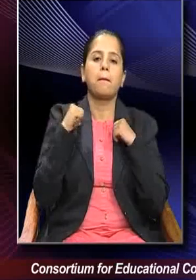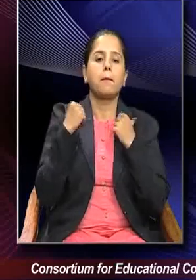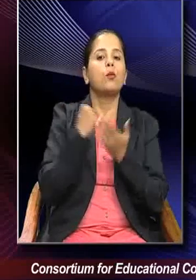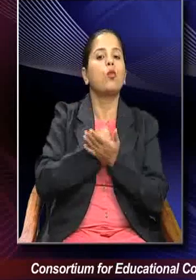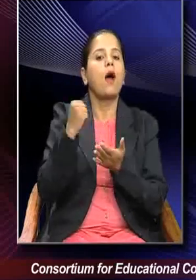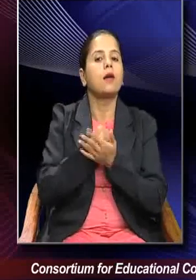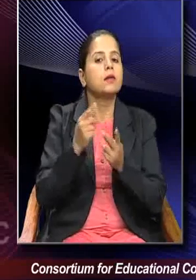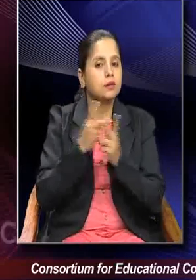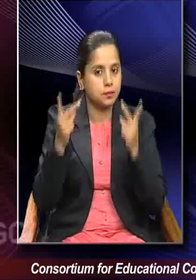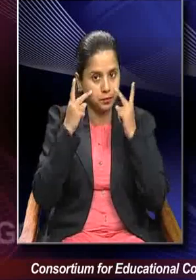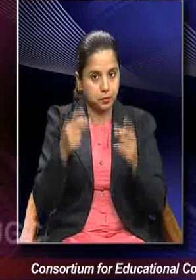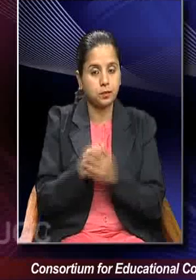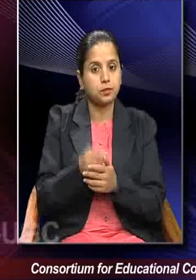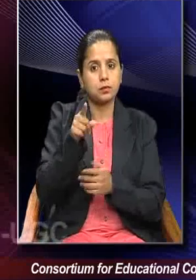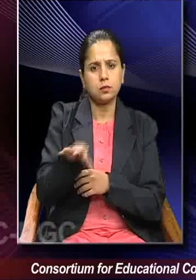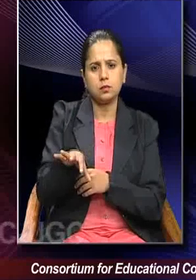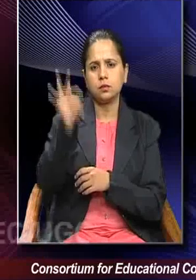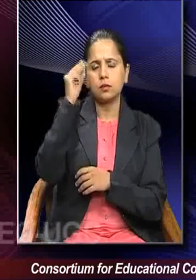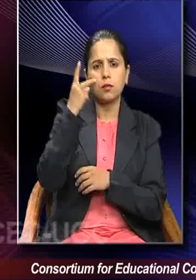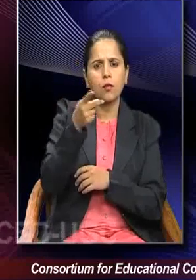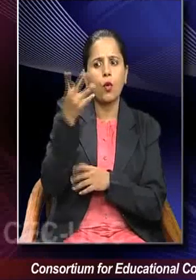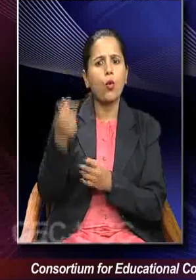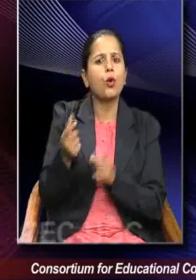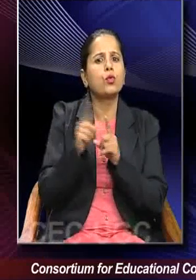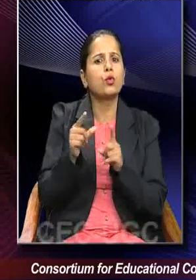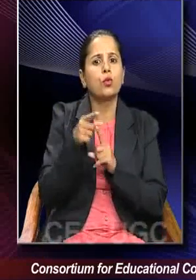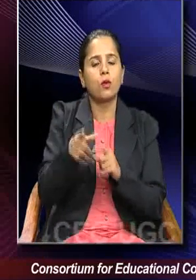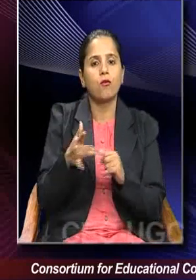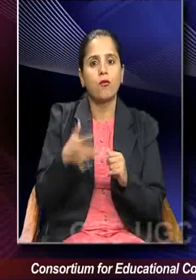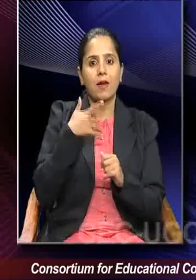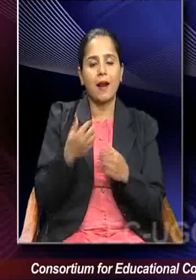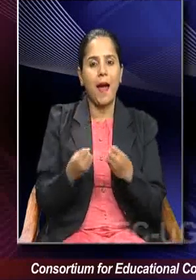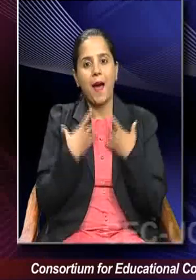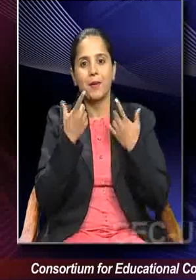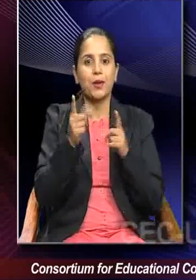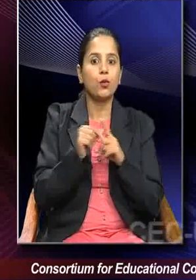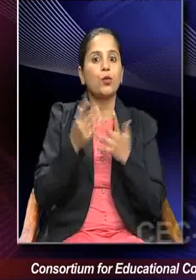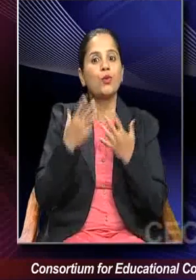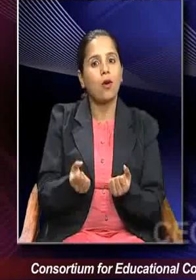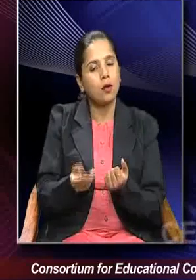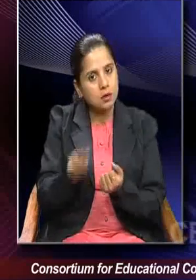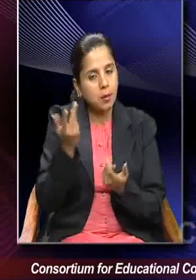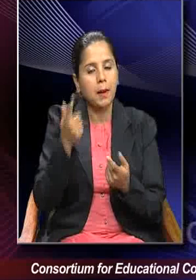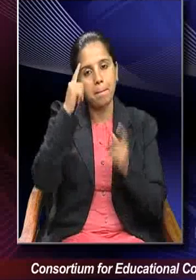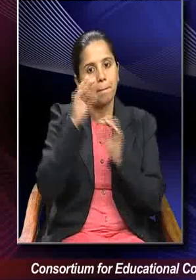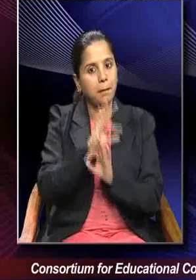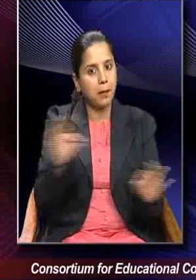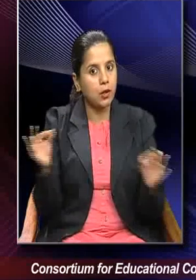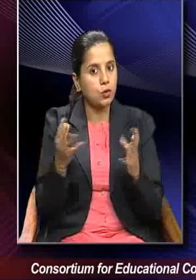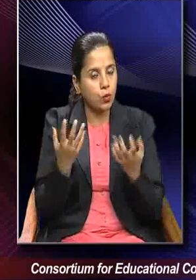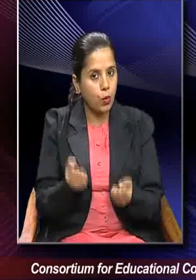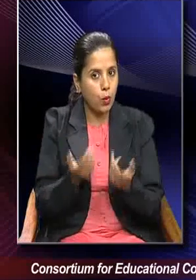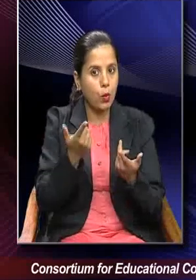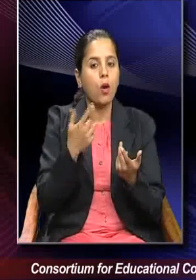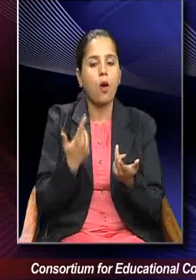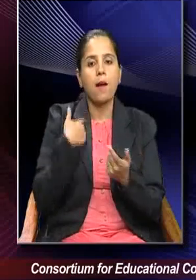practices. Find the pursuits that make you feel happy, peaceful, and